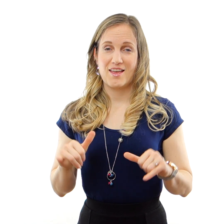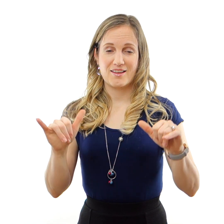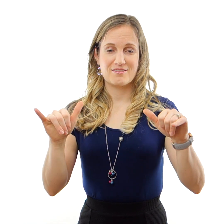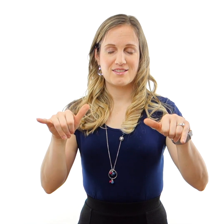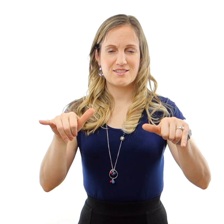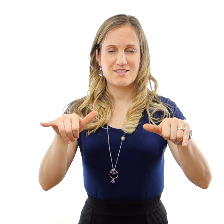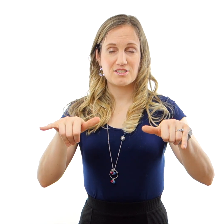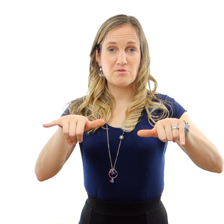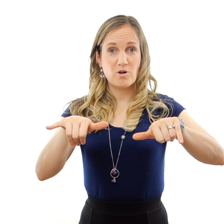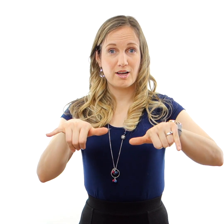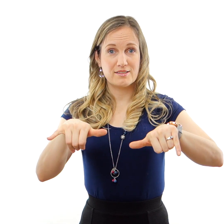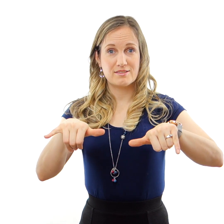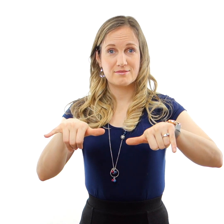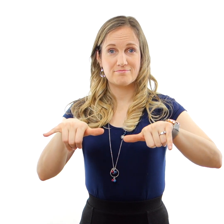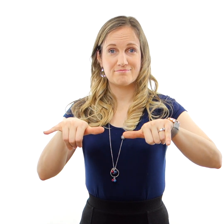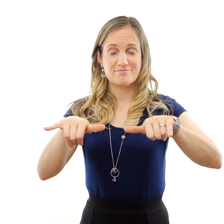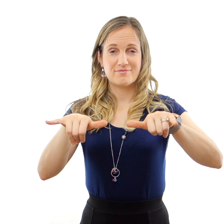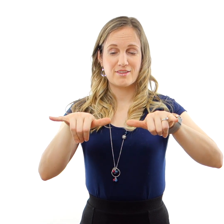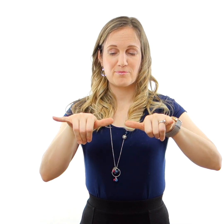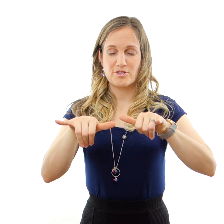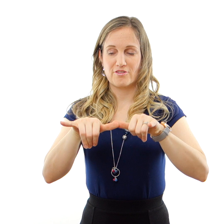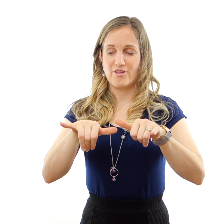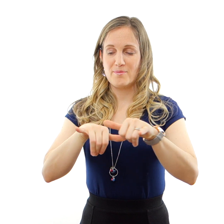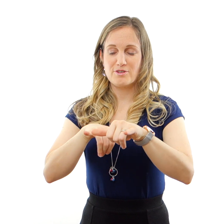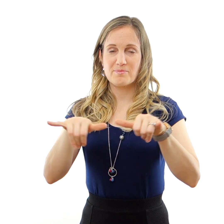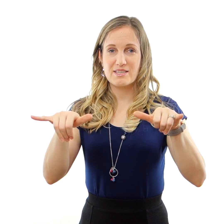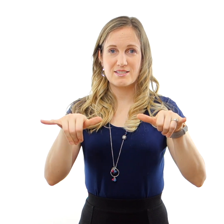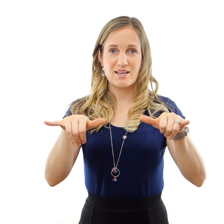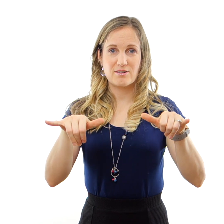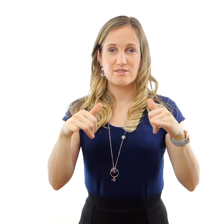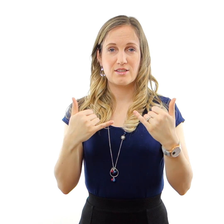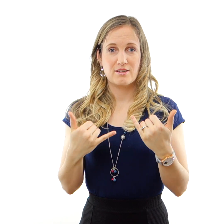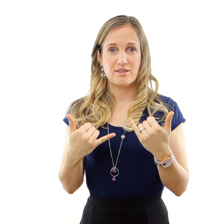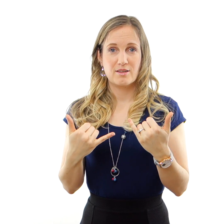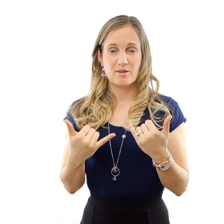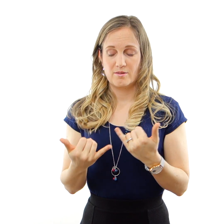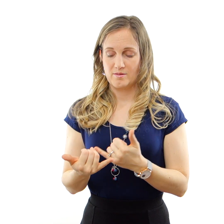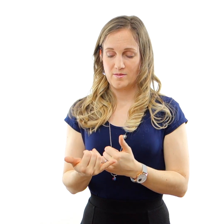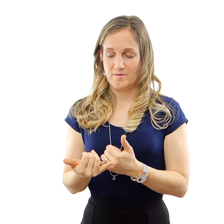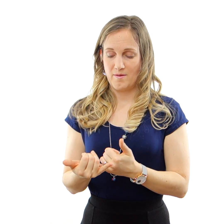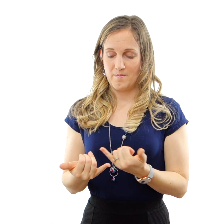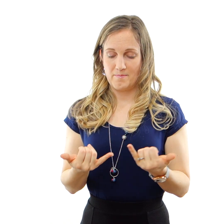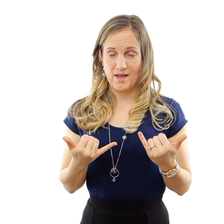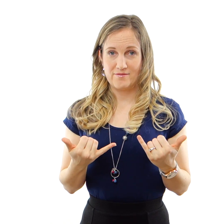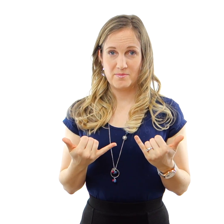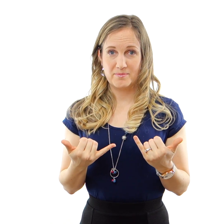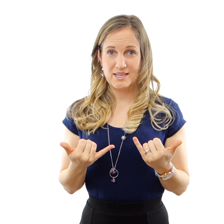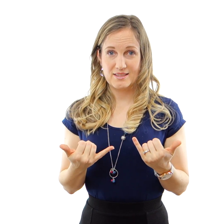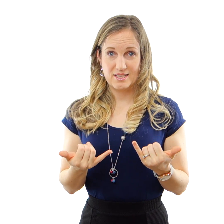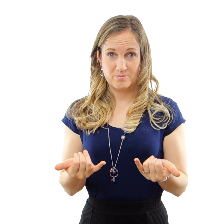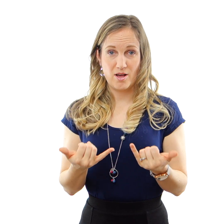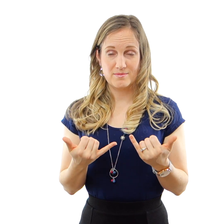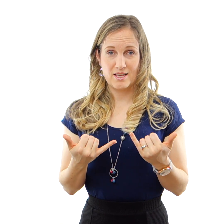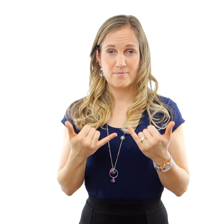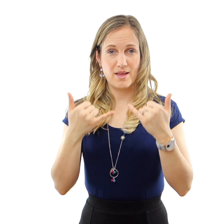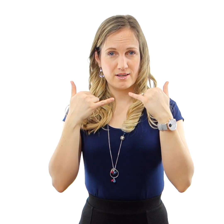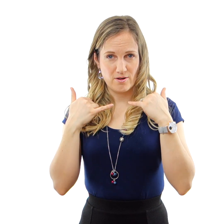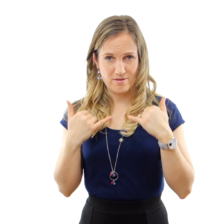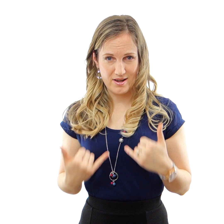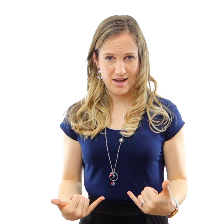And this is actually wise. Put your thumb and your pinkies out. But have them up like this, palms up, and go